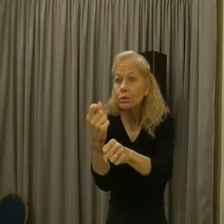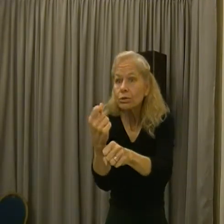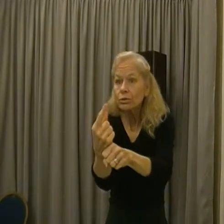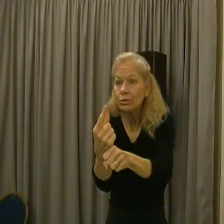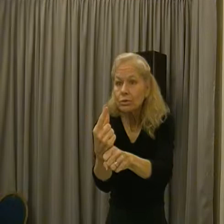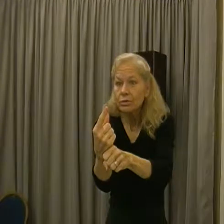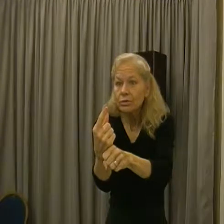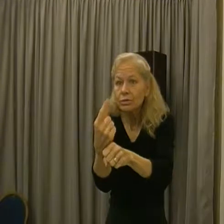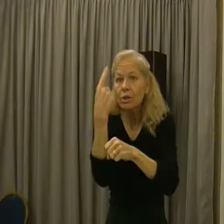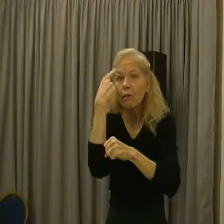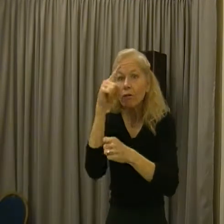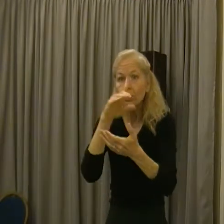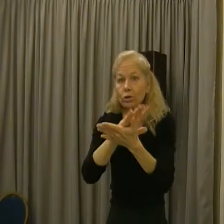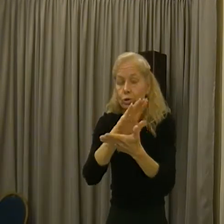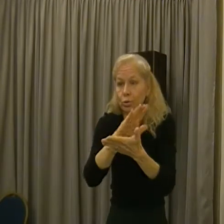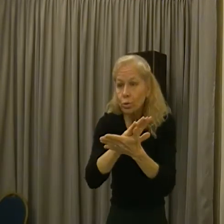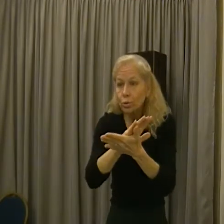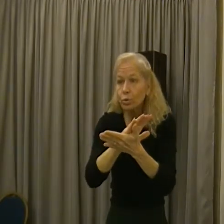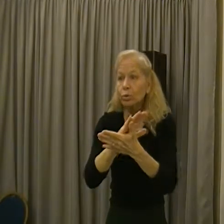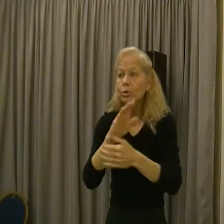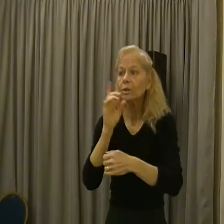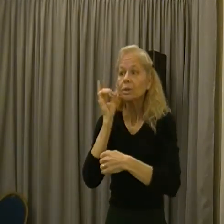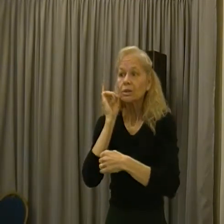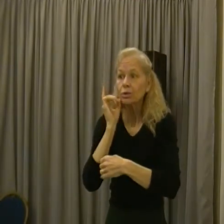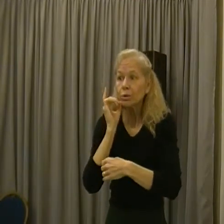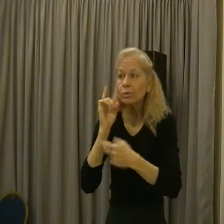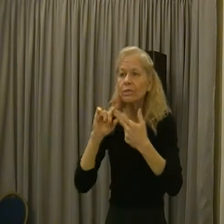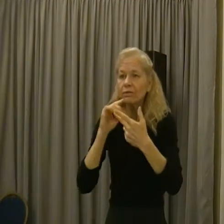Chronicle of Higher Education's Almanac,